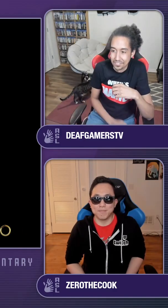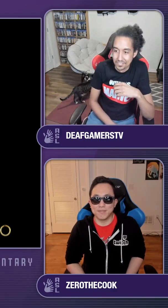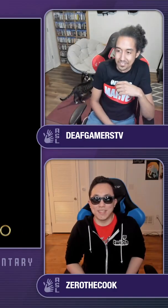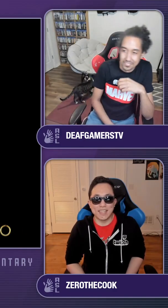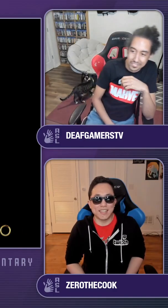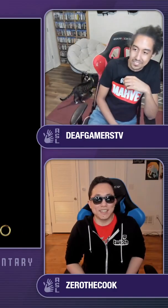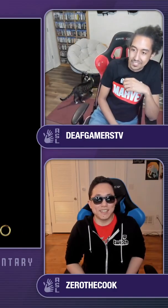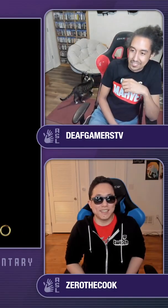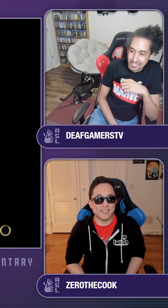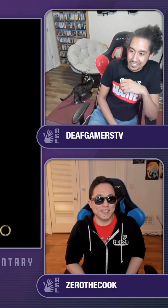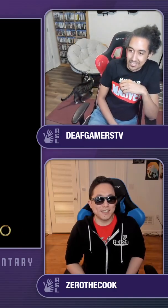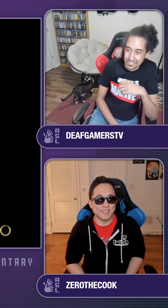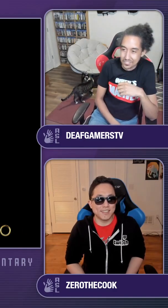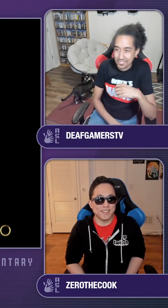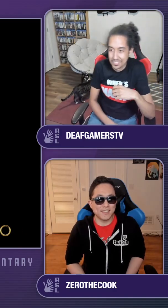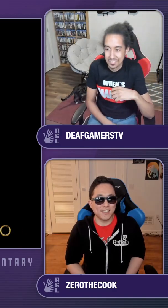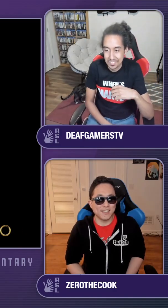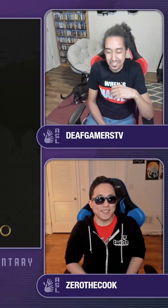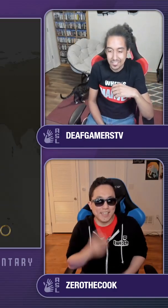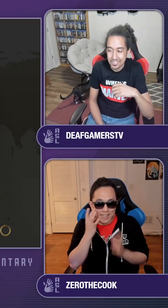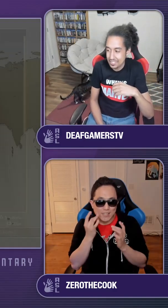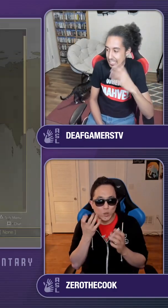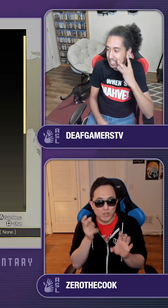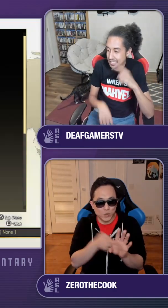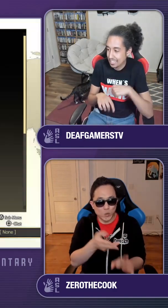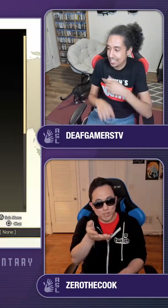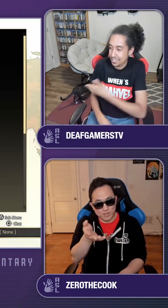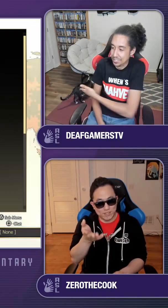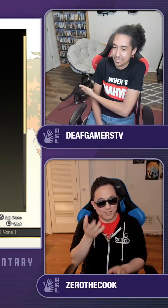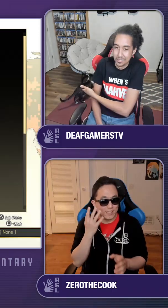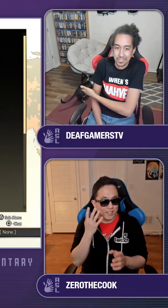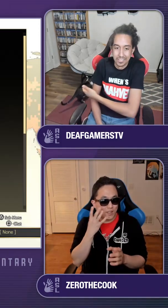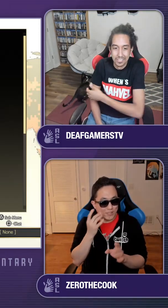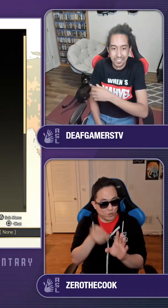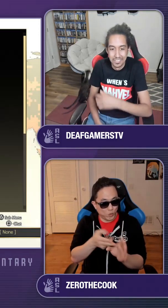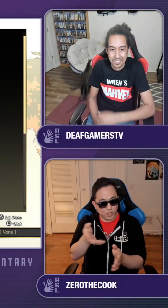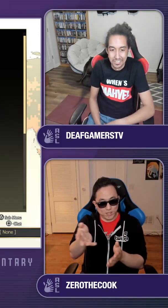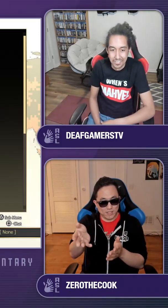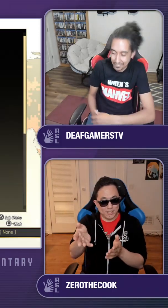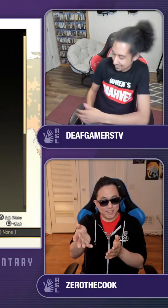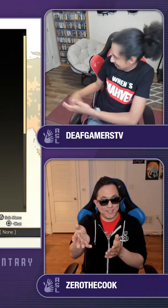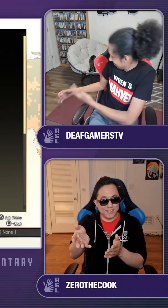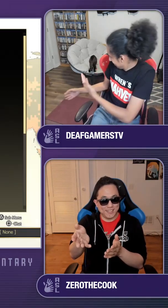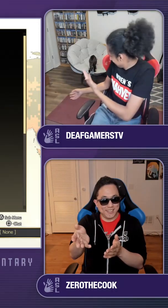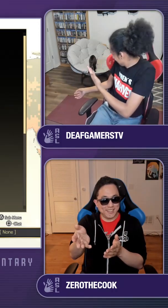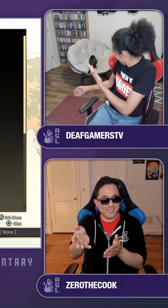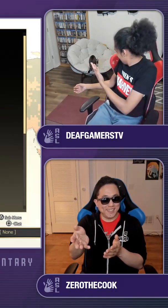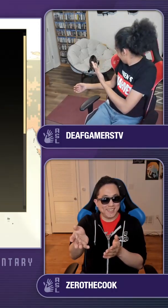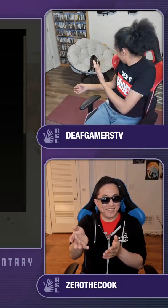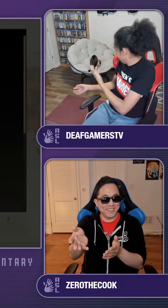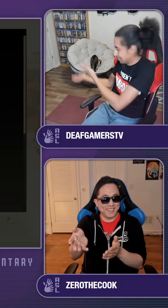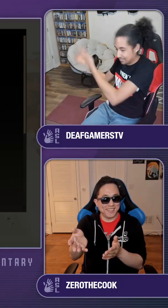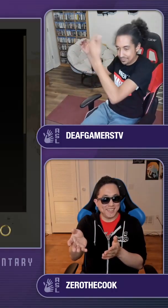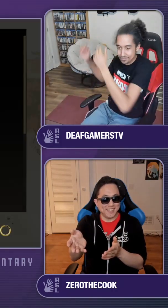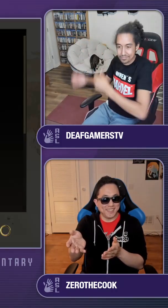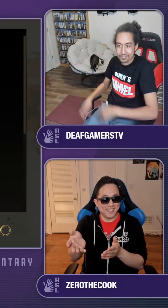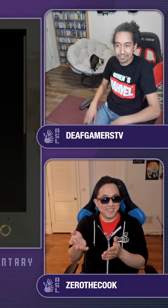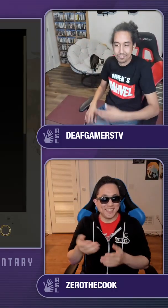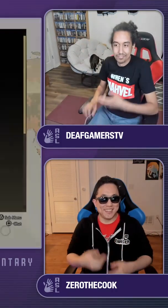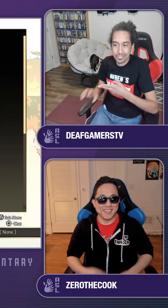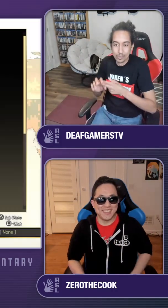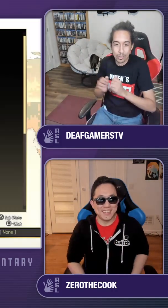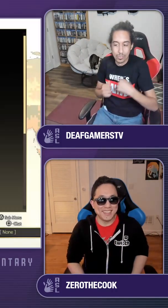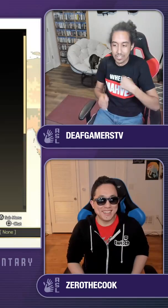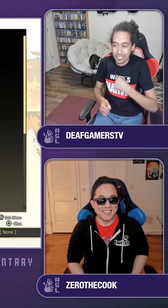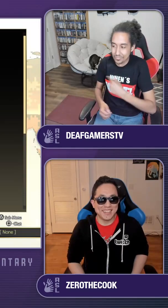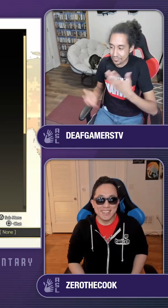Fighter 5. Unless you are 100% like do or die, like you're right at the edge and the mask is about to fall off anyway, so you